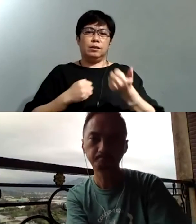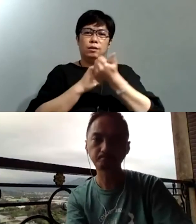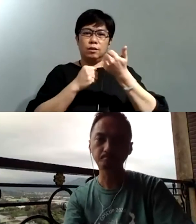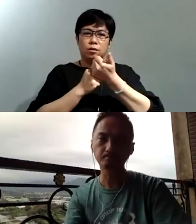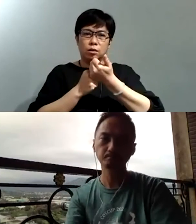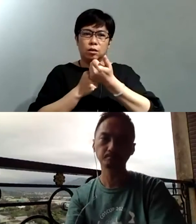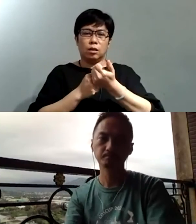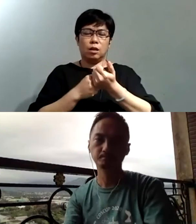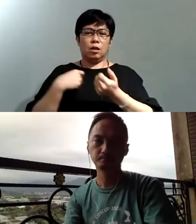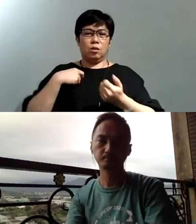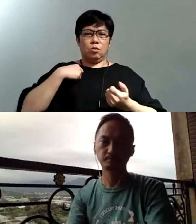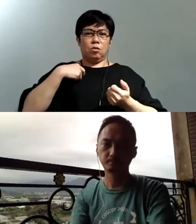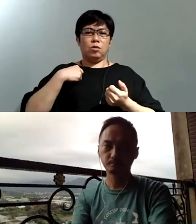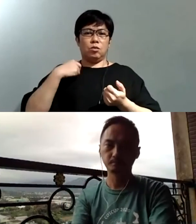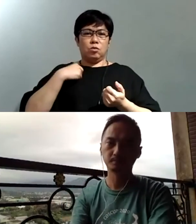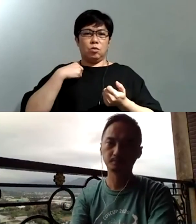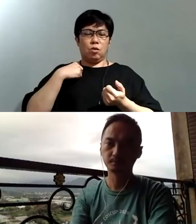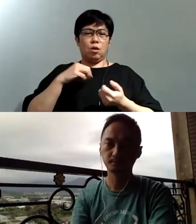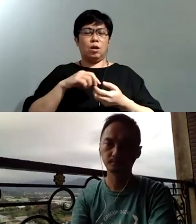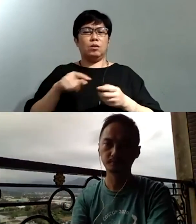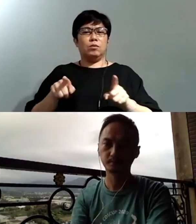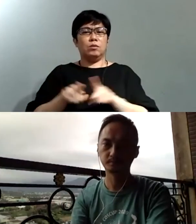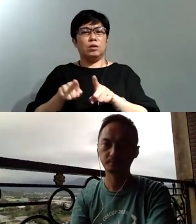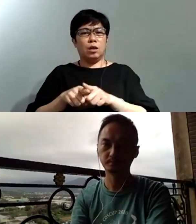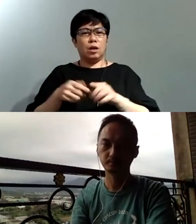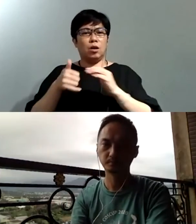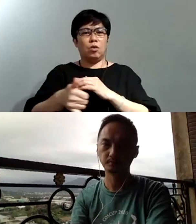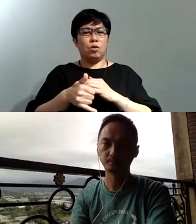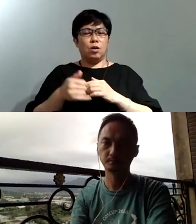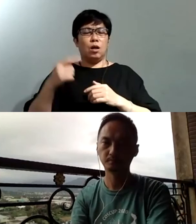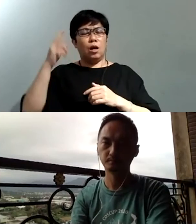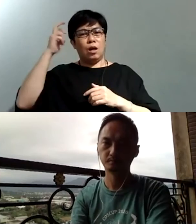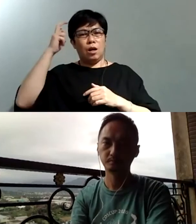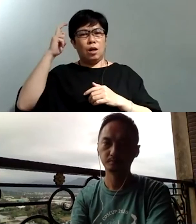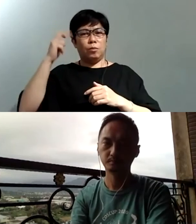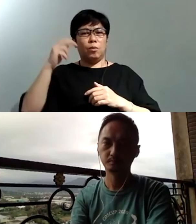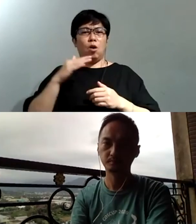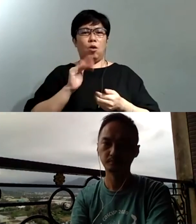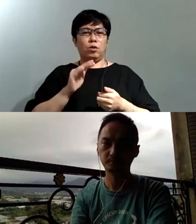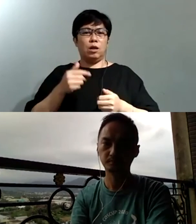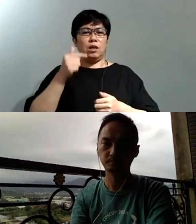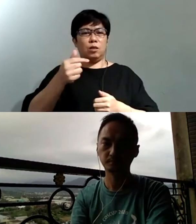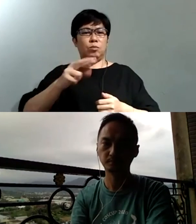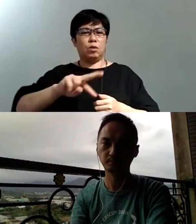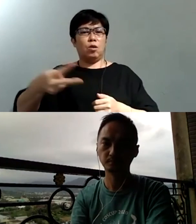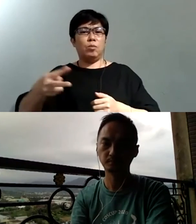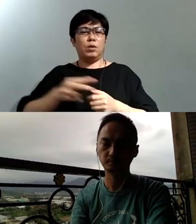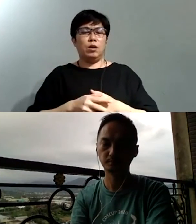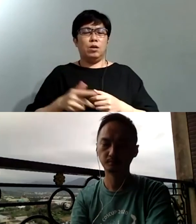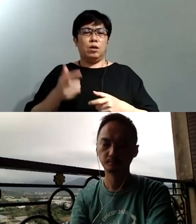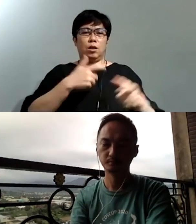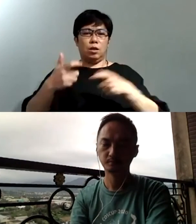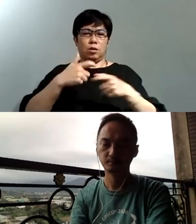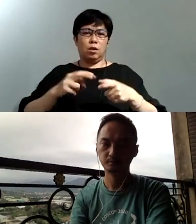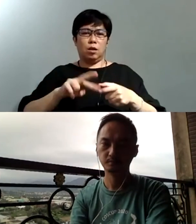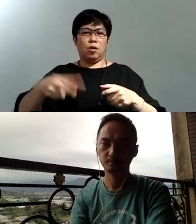to change to come out when the economy is improving, when the political situation is becoming more liberal. And